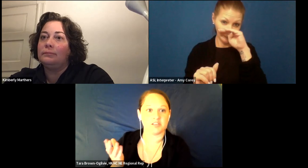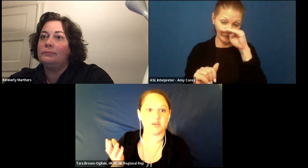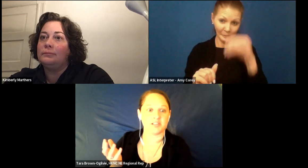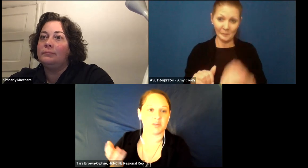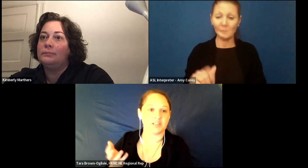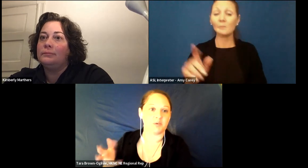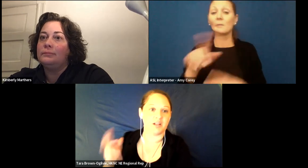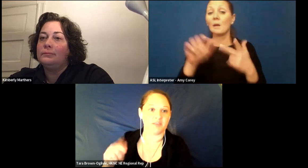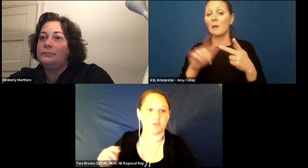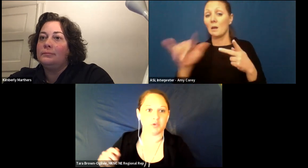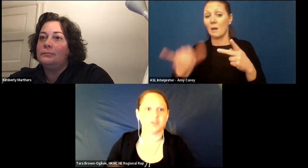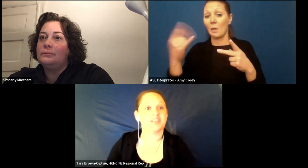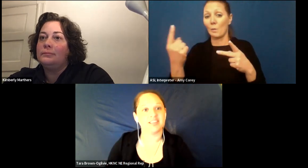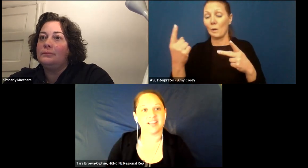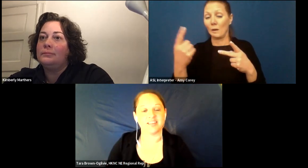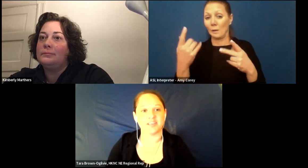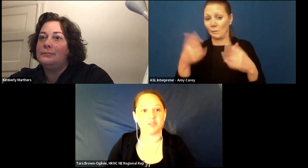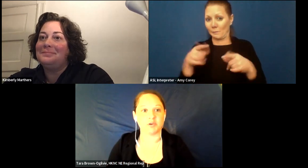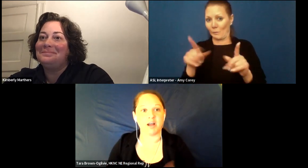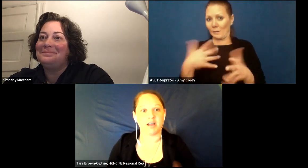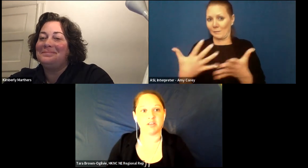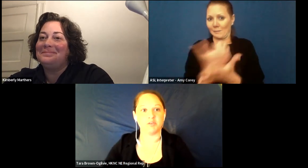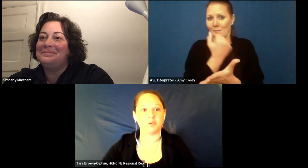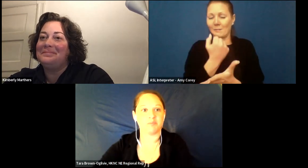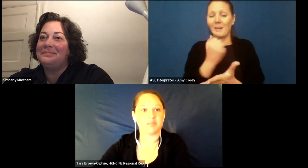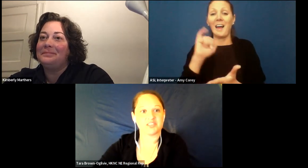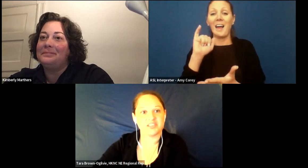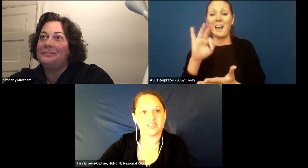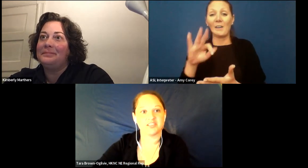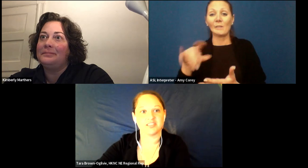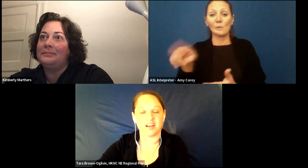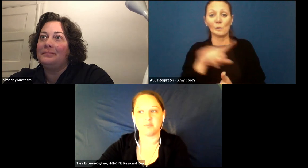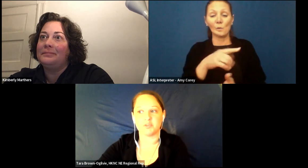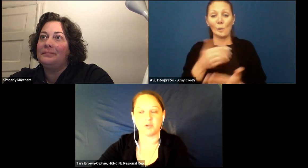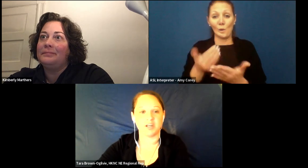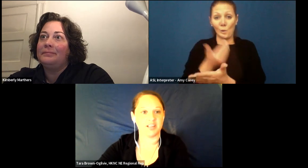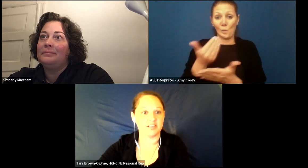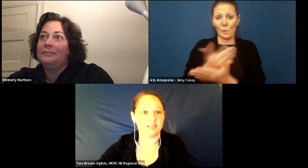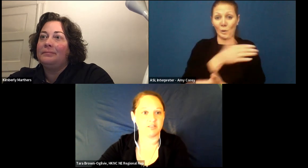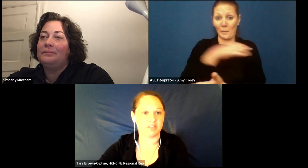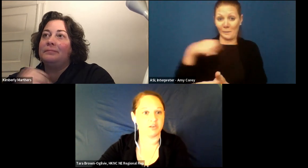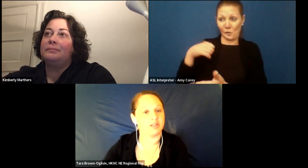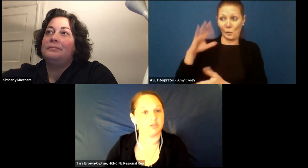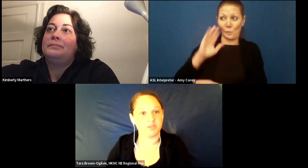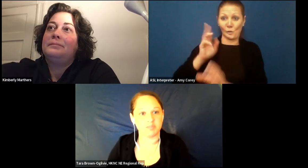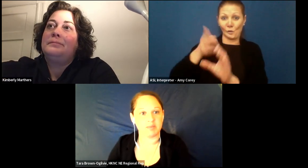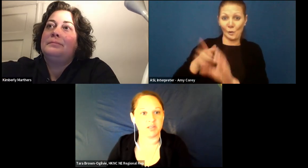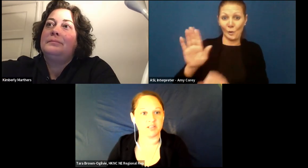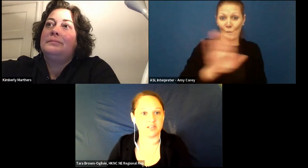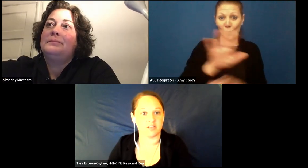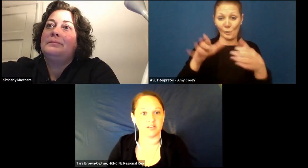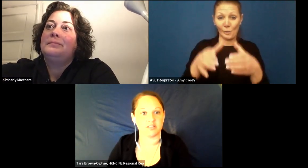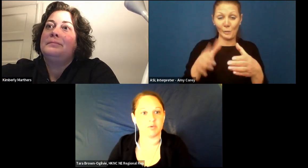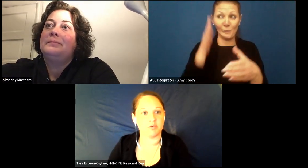And also, I just wanted to, while I have the floor for a second, I think if you're having new commissioners joining in, in the future,